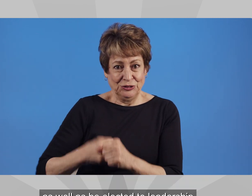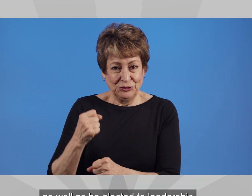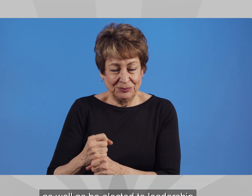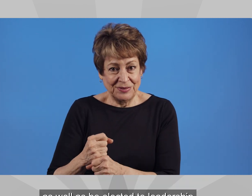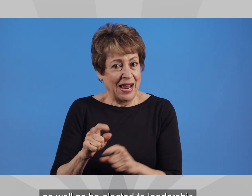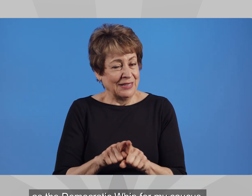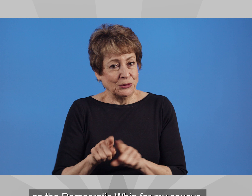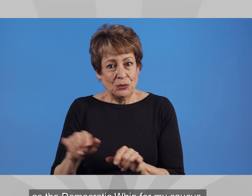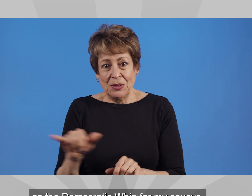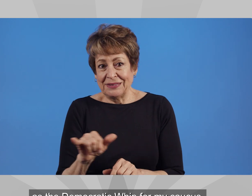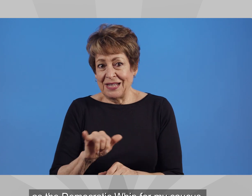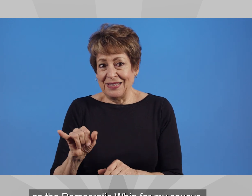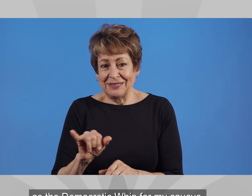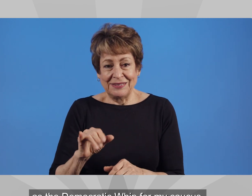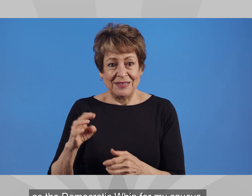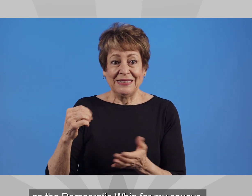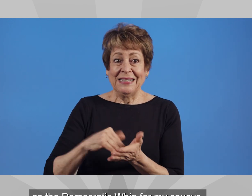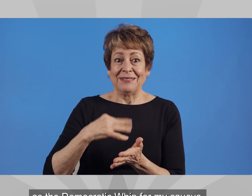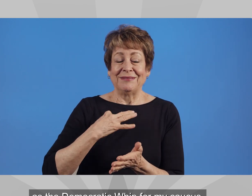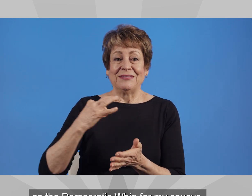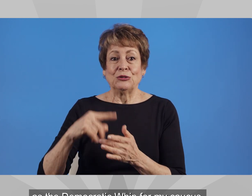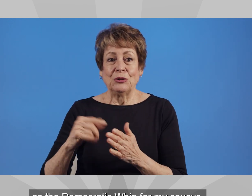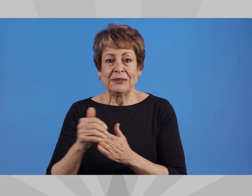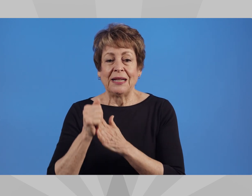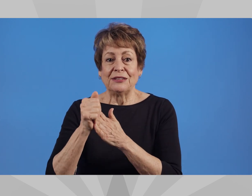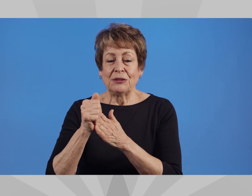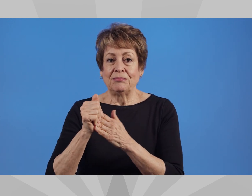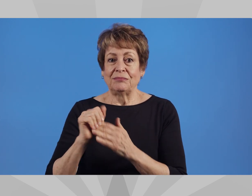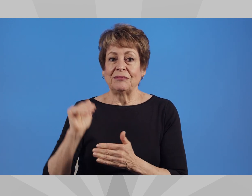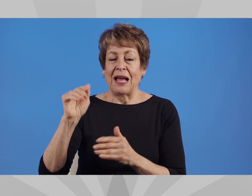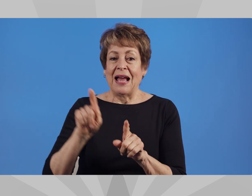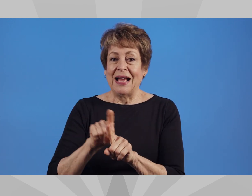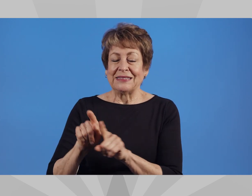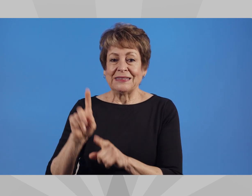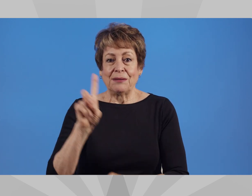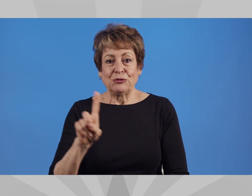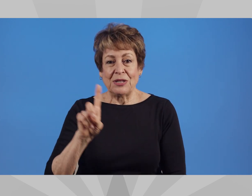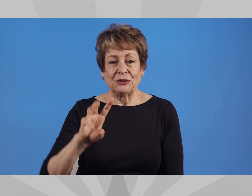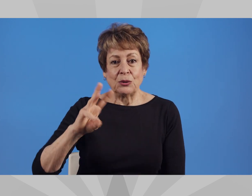to leadership as the Democratic whip for my caucus.